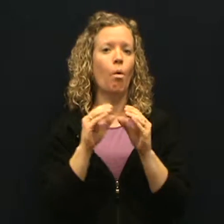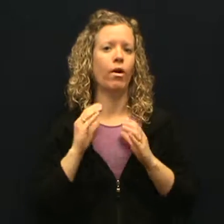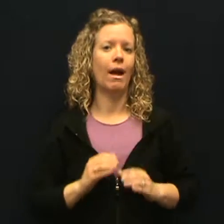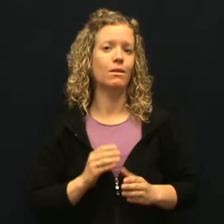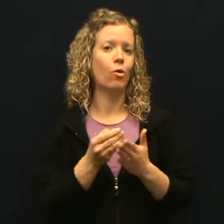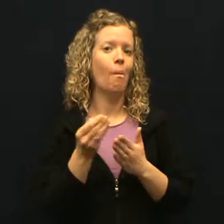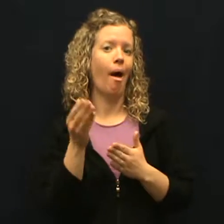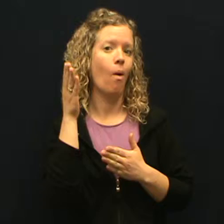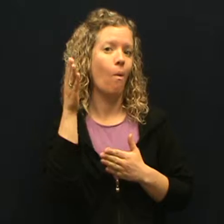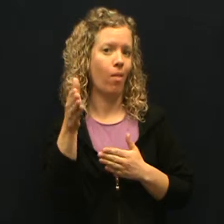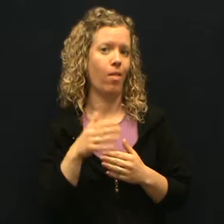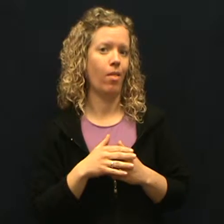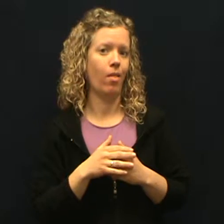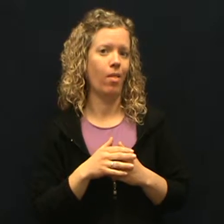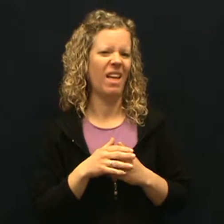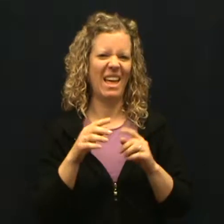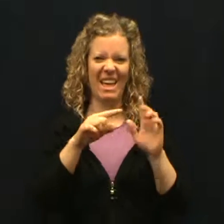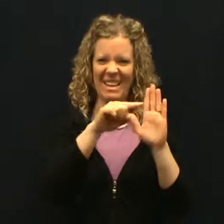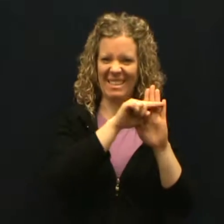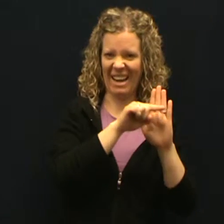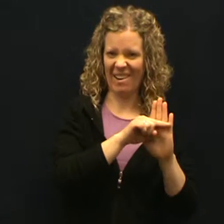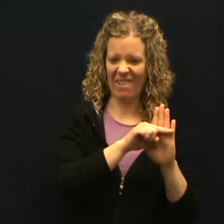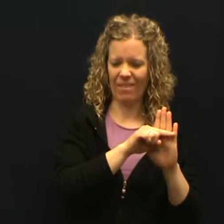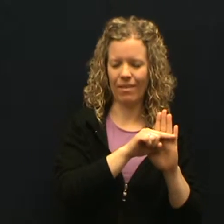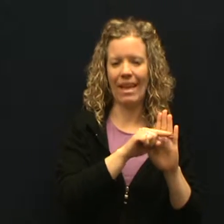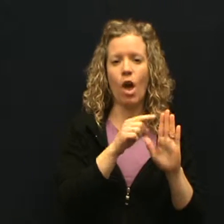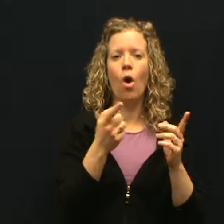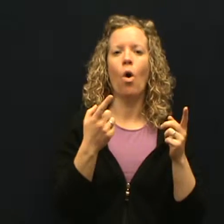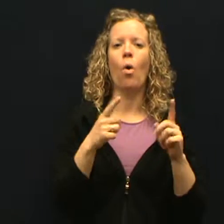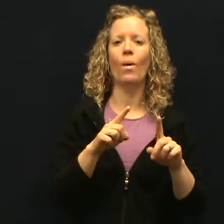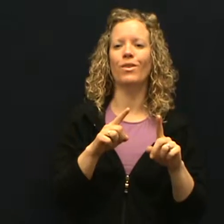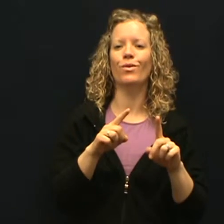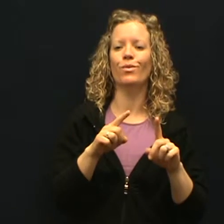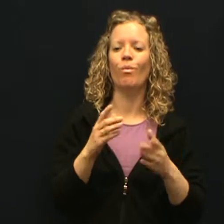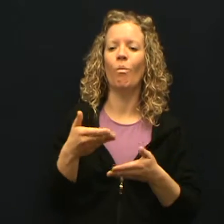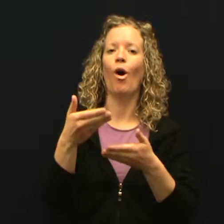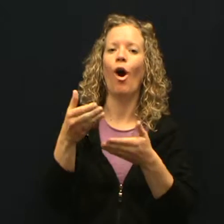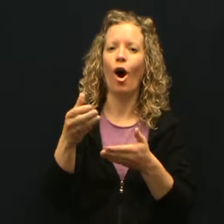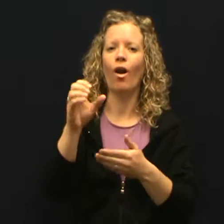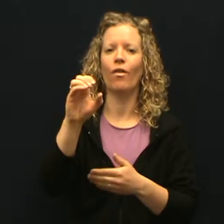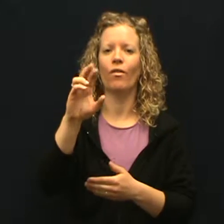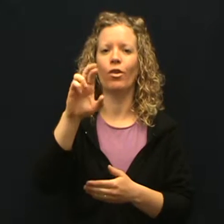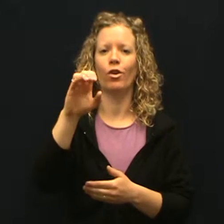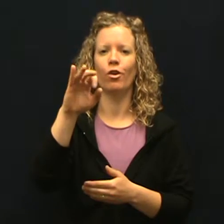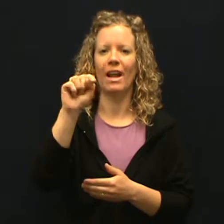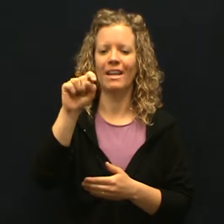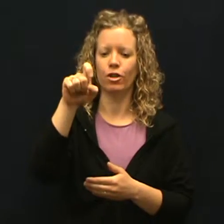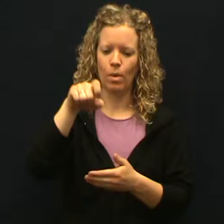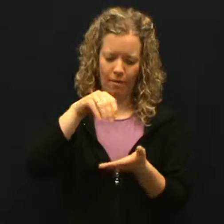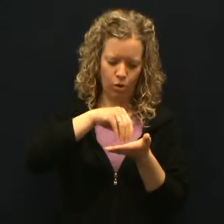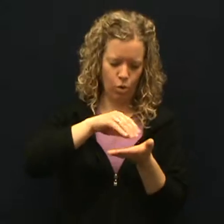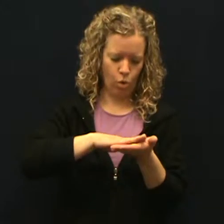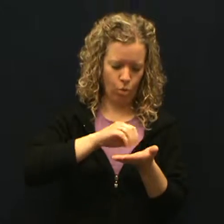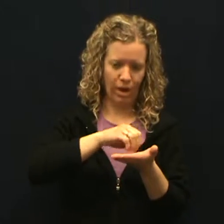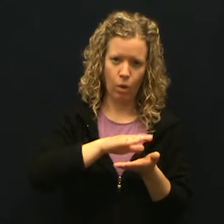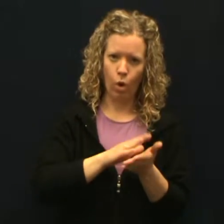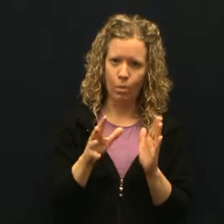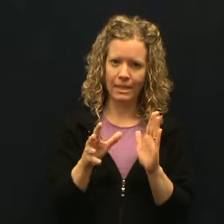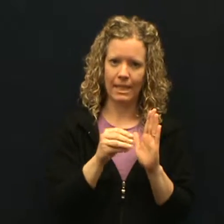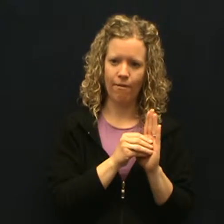Disadvantages, of course, once you extend credit, you have to track your receivables, you have to do the billing, you have to do all of